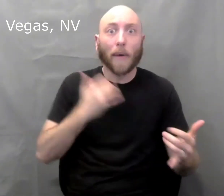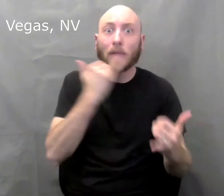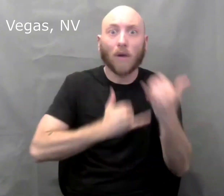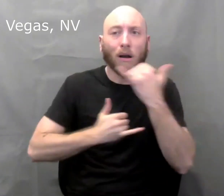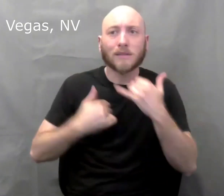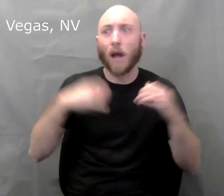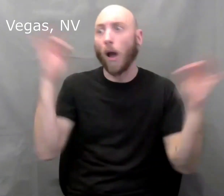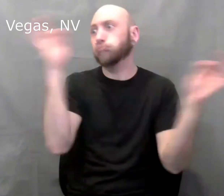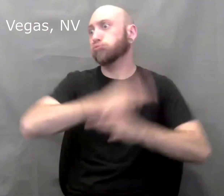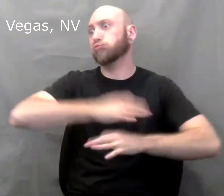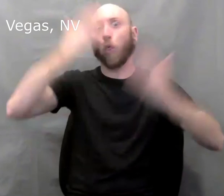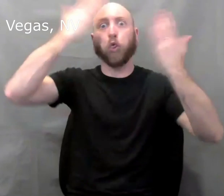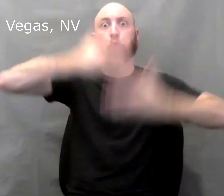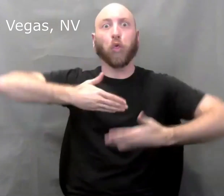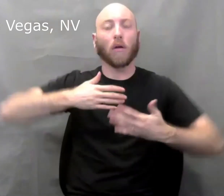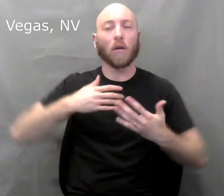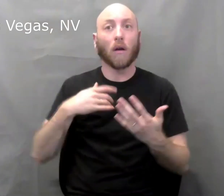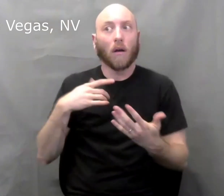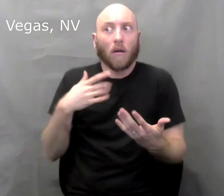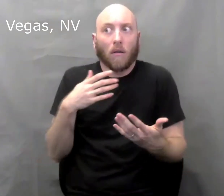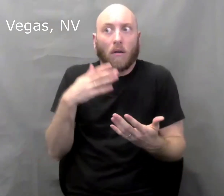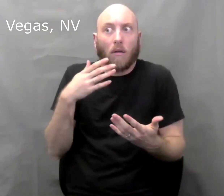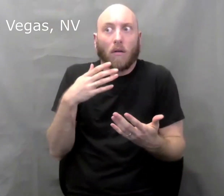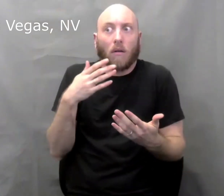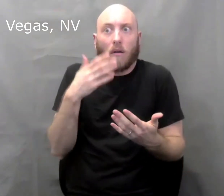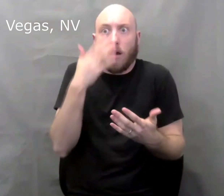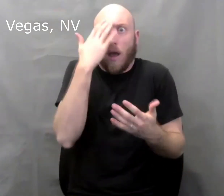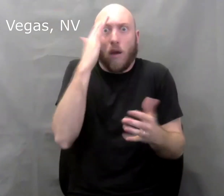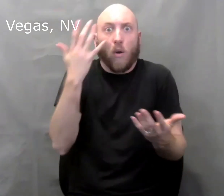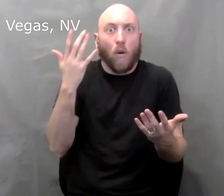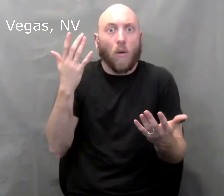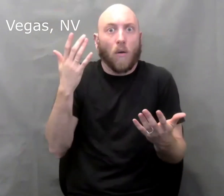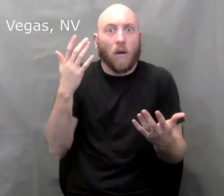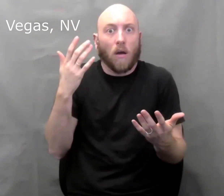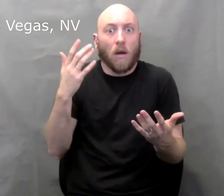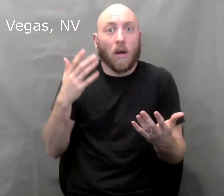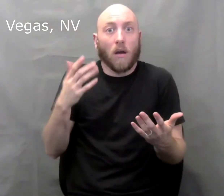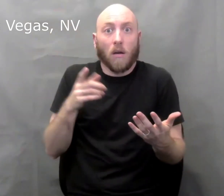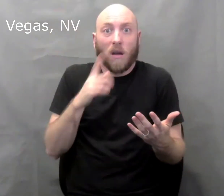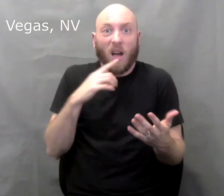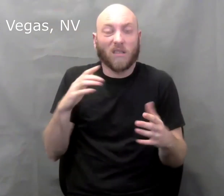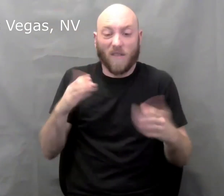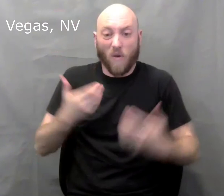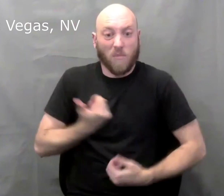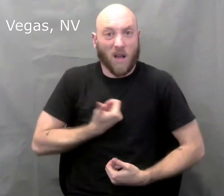wrong, because I was so focused on myself and the things that I needed to get,